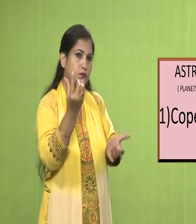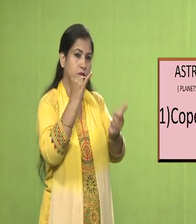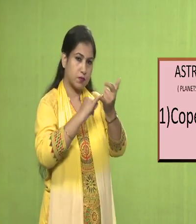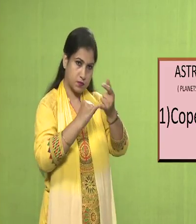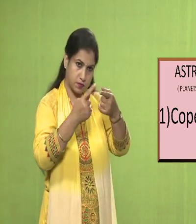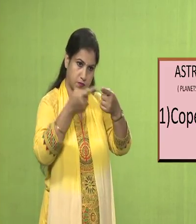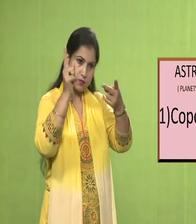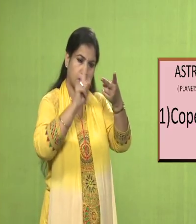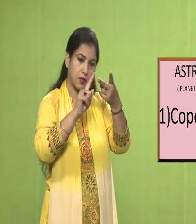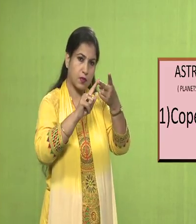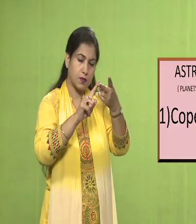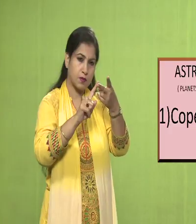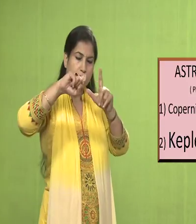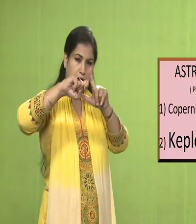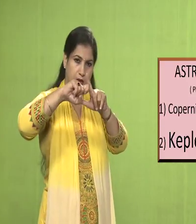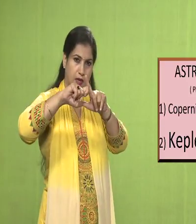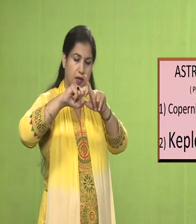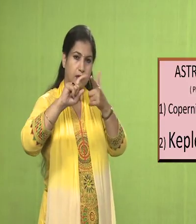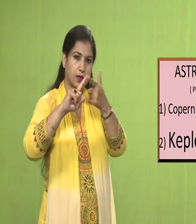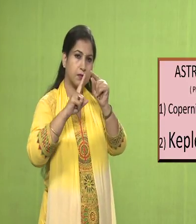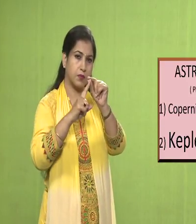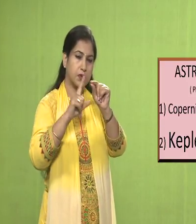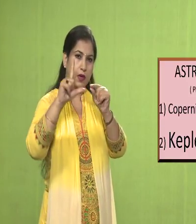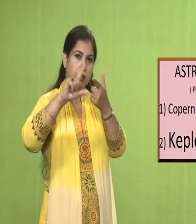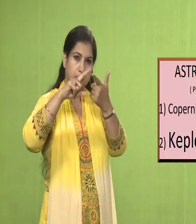Another scientist name is Kepler,